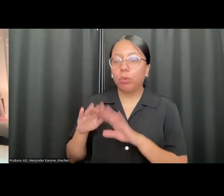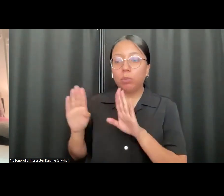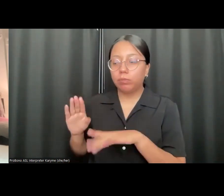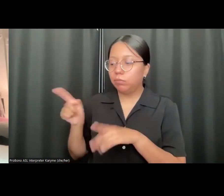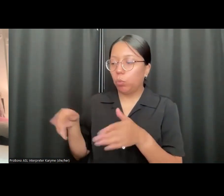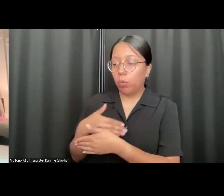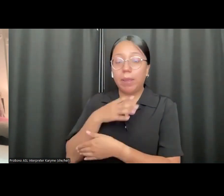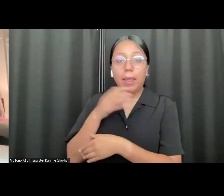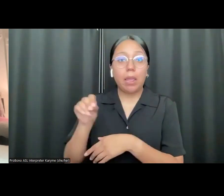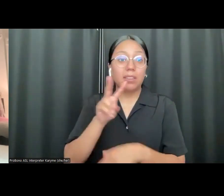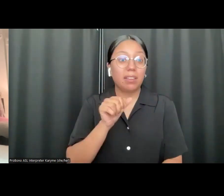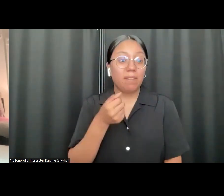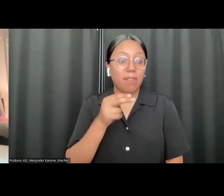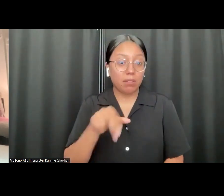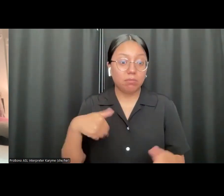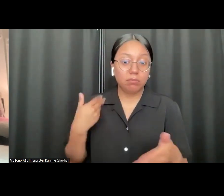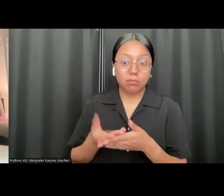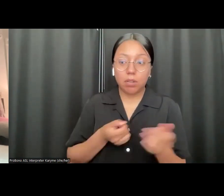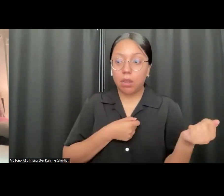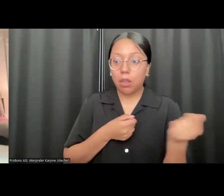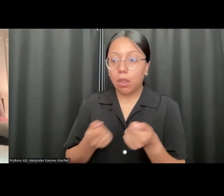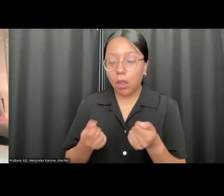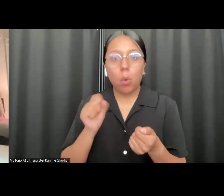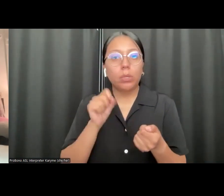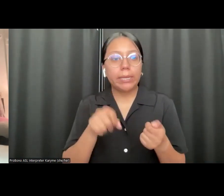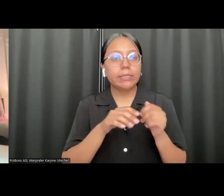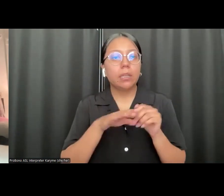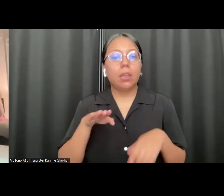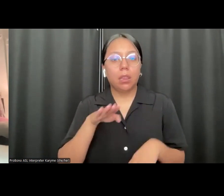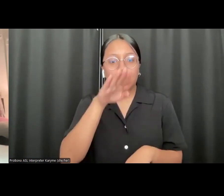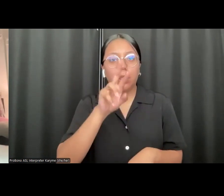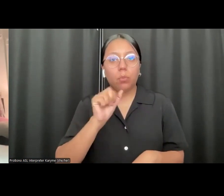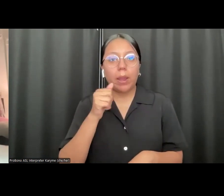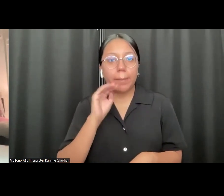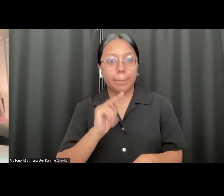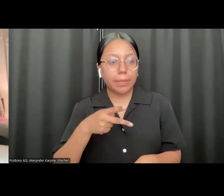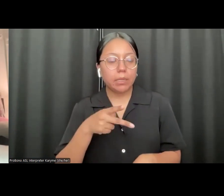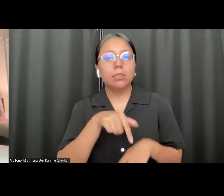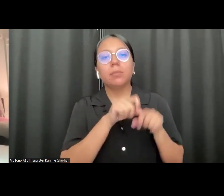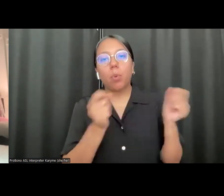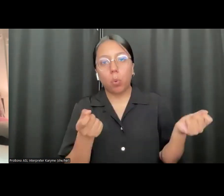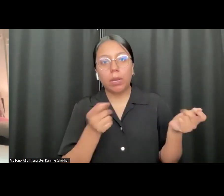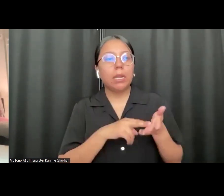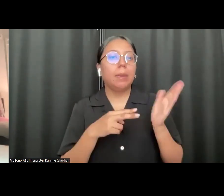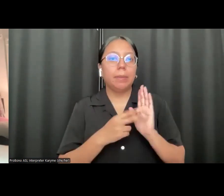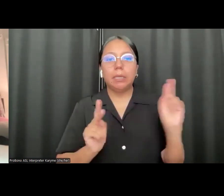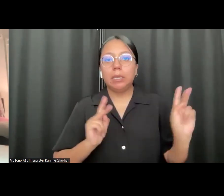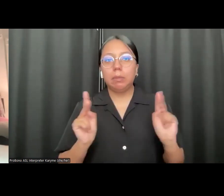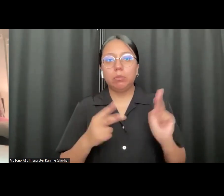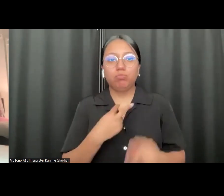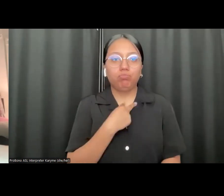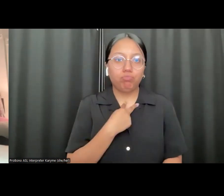yeah, the ramp's broken on the van. It's not unfolding. So everybody's trapped inside. And even as